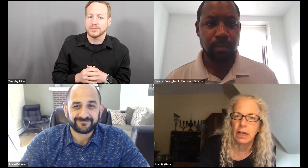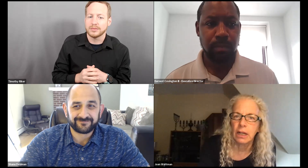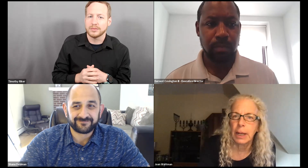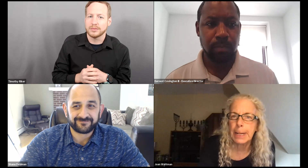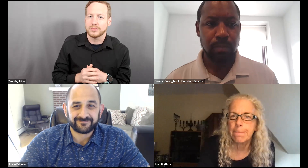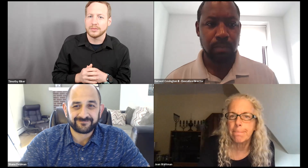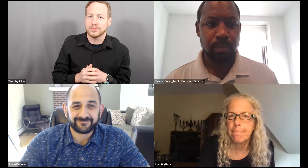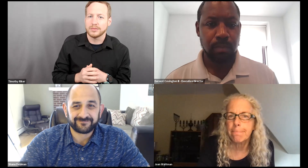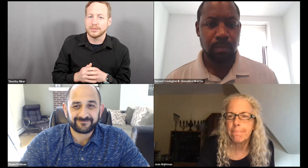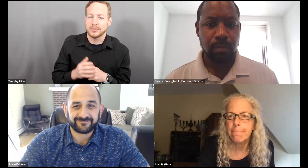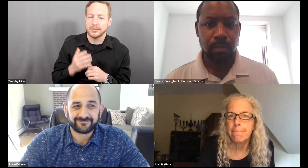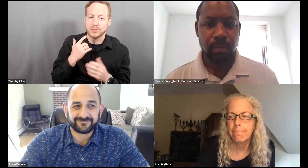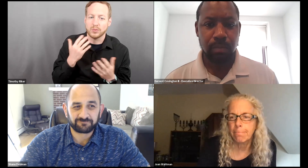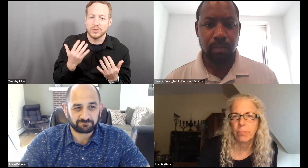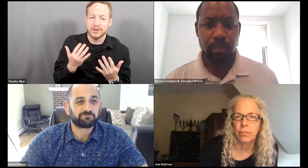speak.